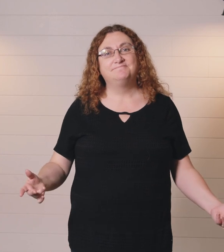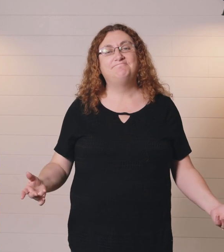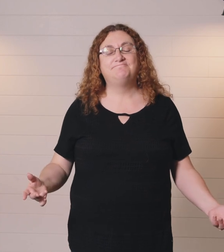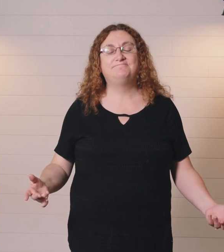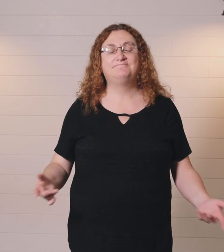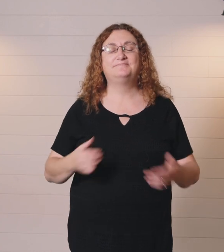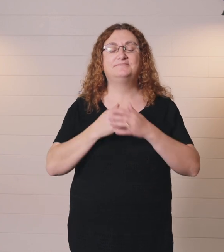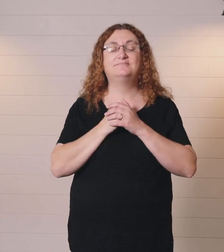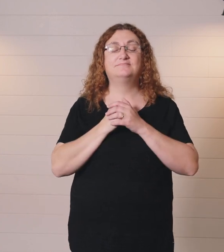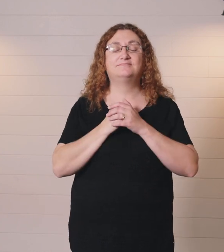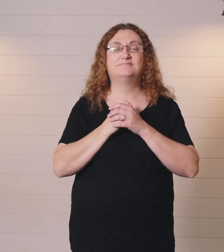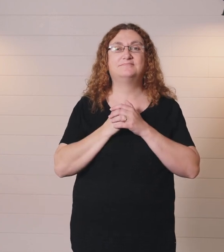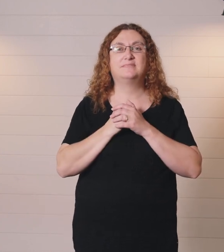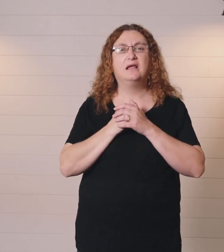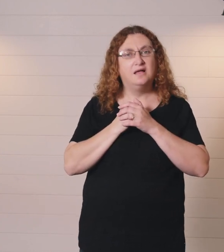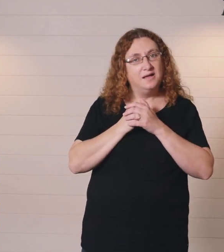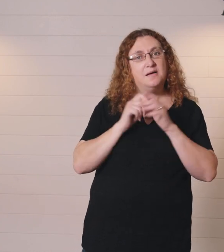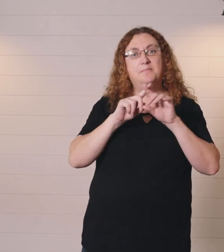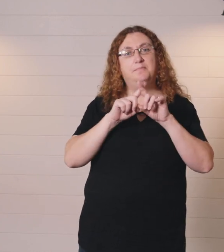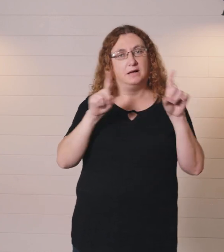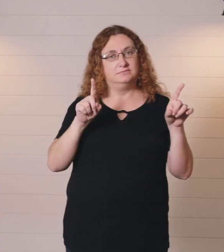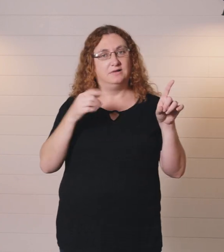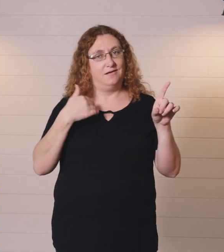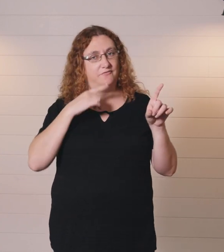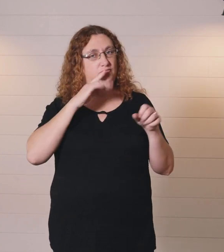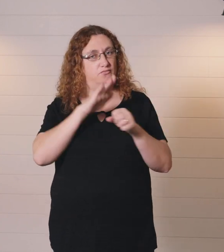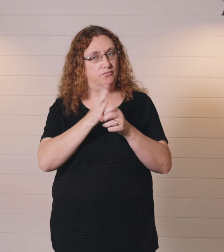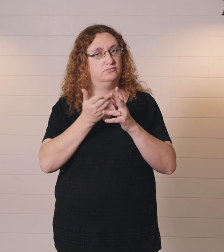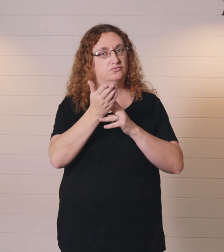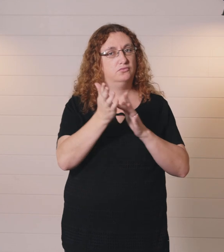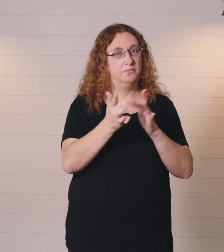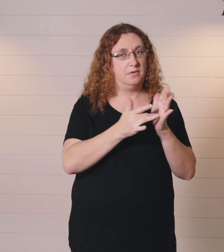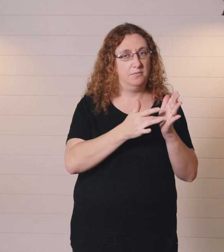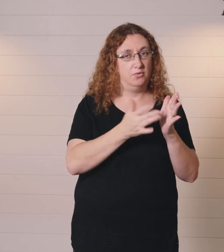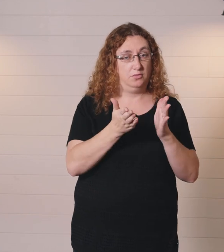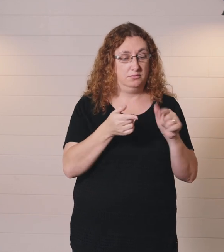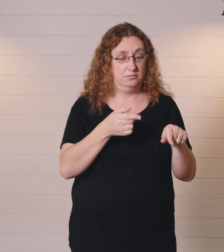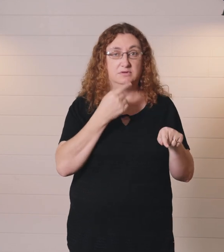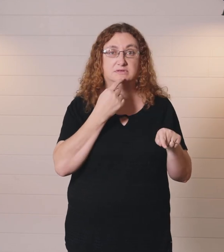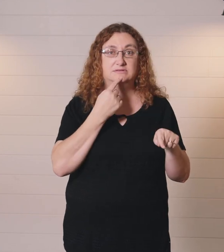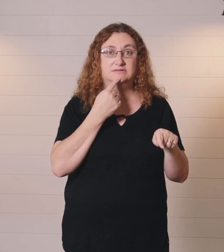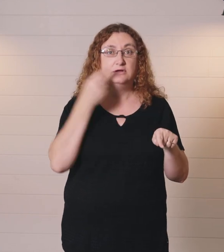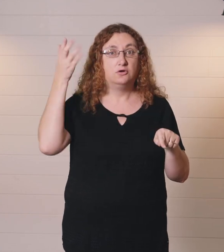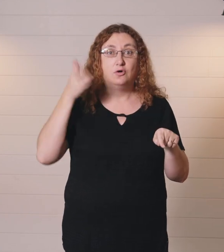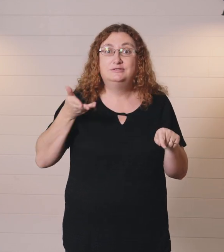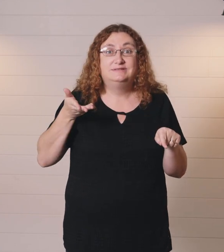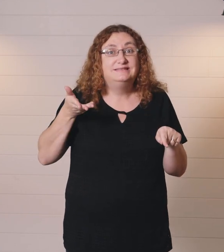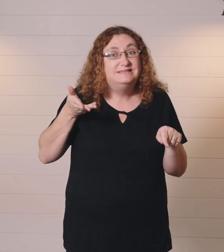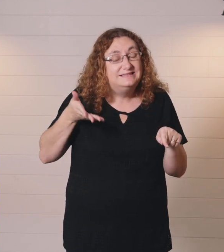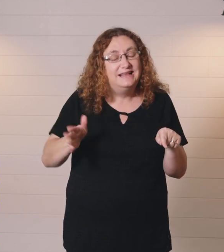the promises of God that even though we don't see he's working, we know he is still working. And we seek to lift the plane up to